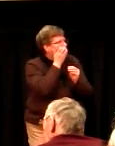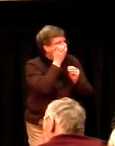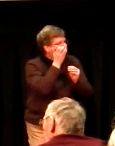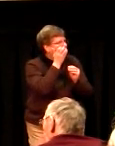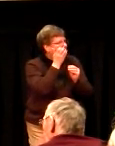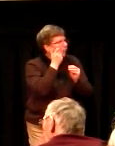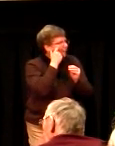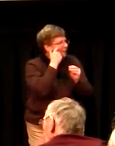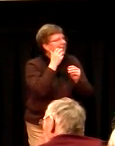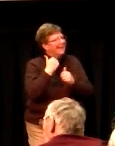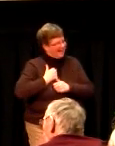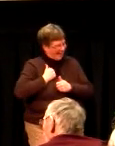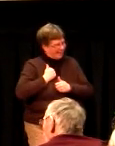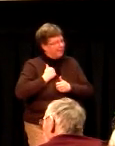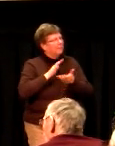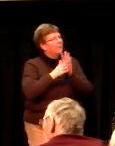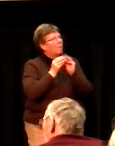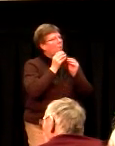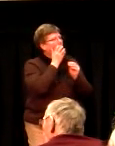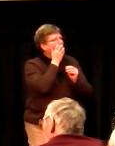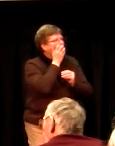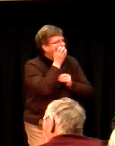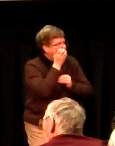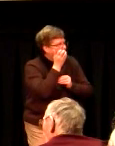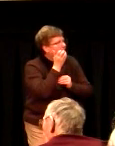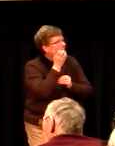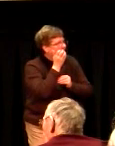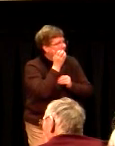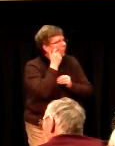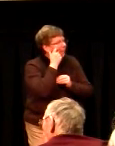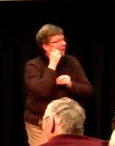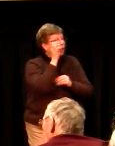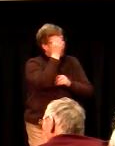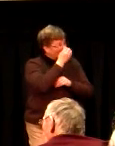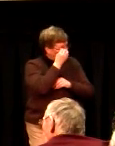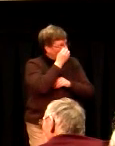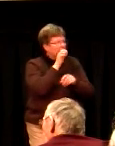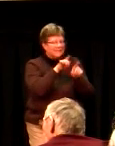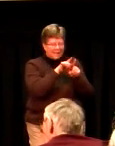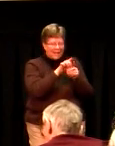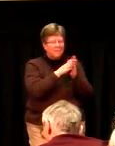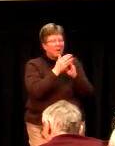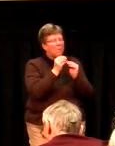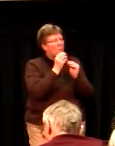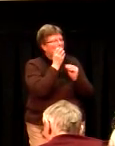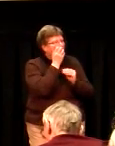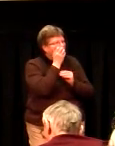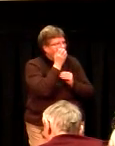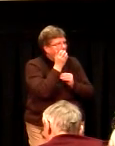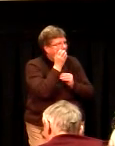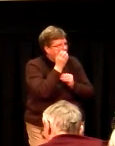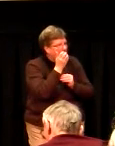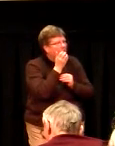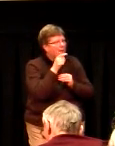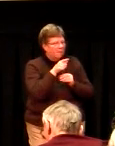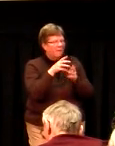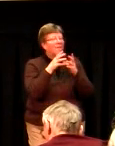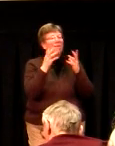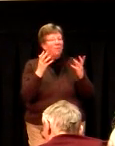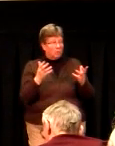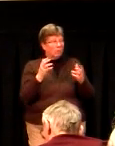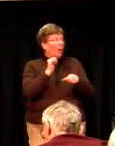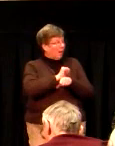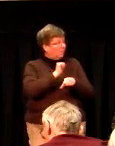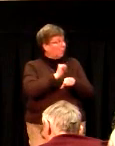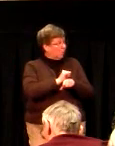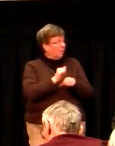And Canada is as well, not as much as Alaska. And Europe is getting the same thing. So there's a lot of